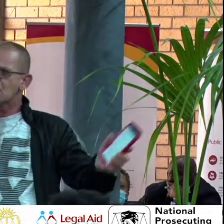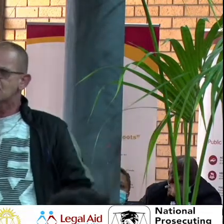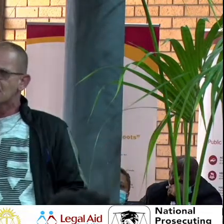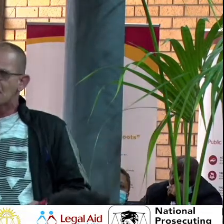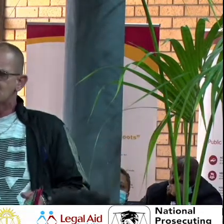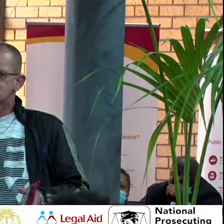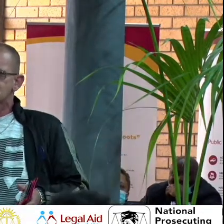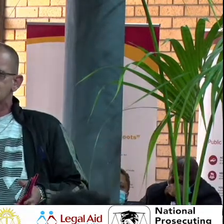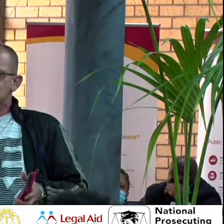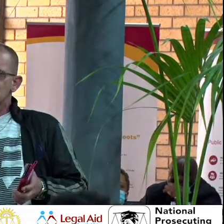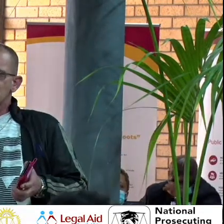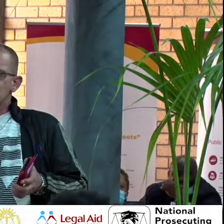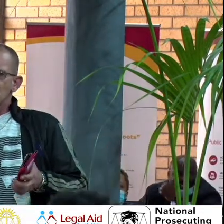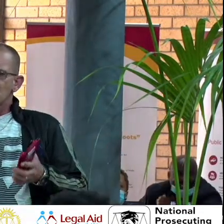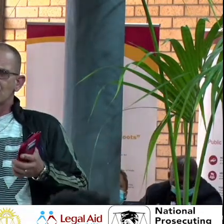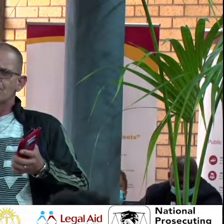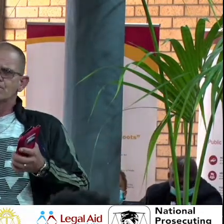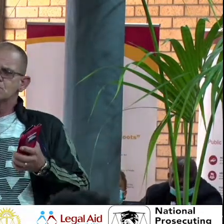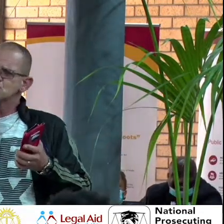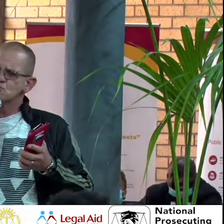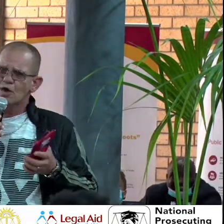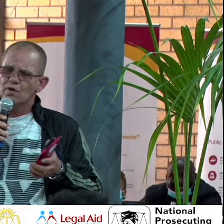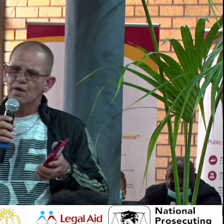was housing coloreds.